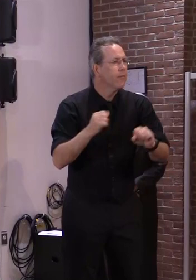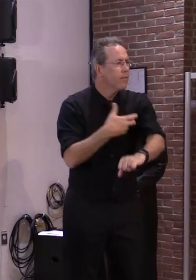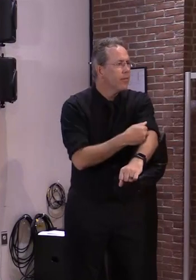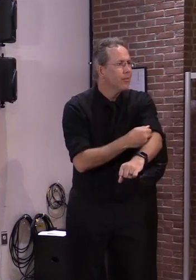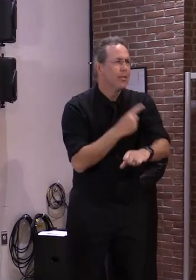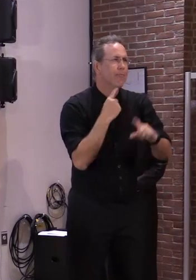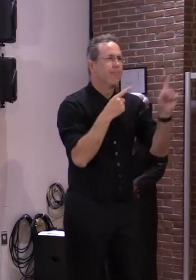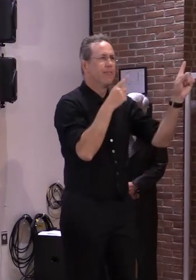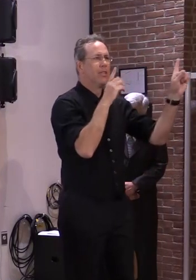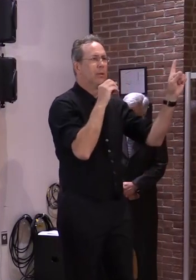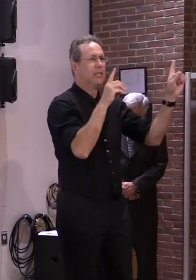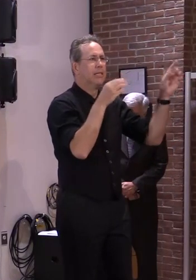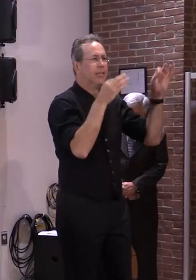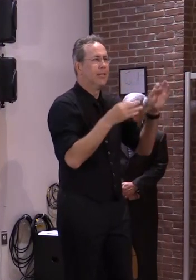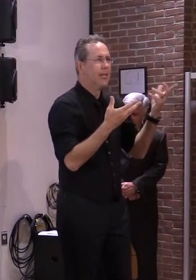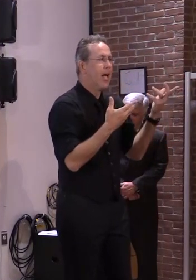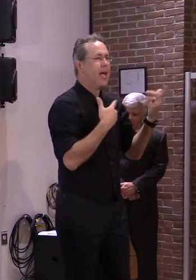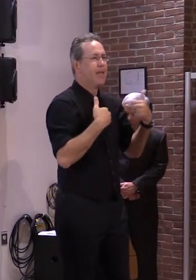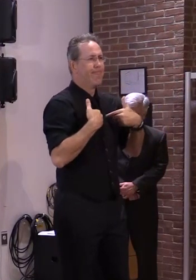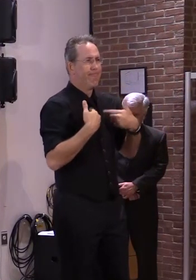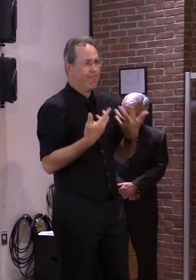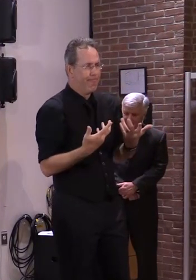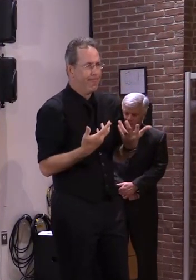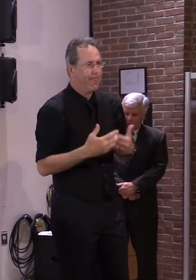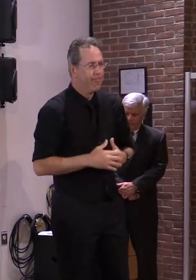I appreciate that. One last question.